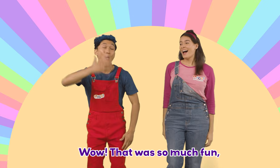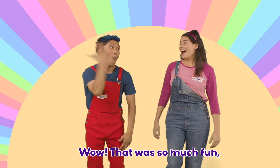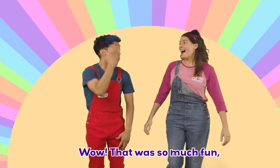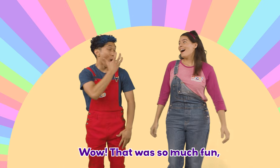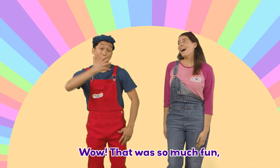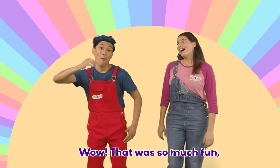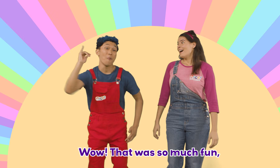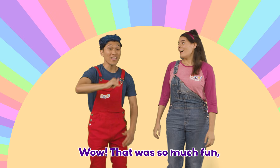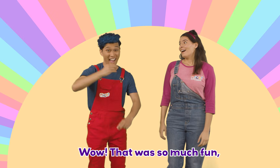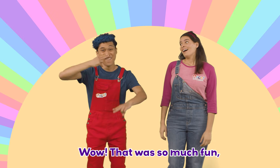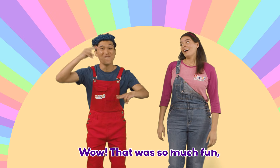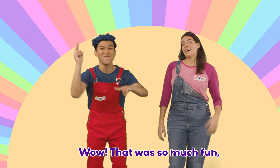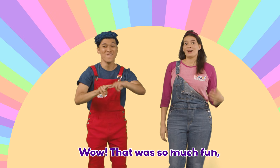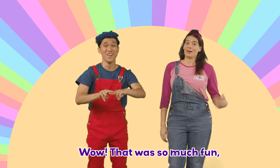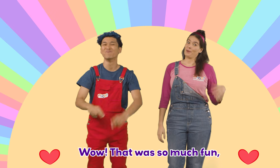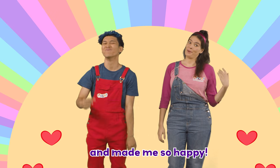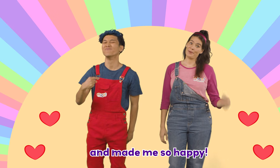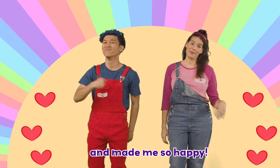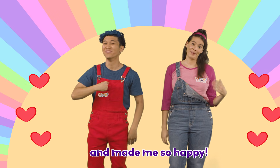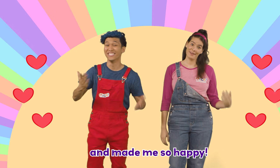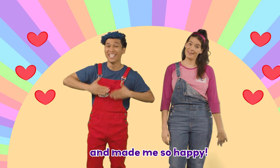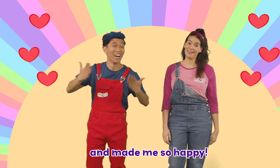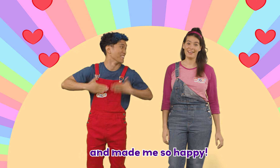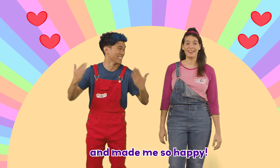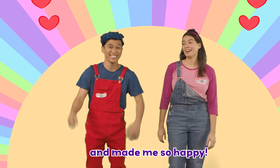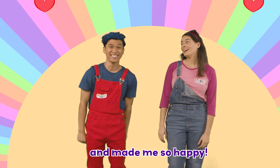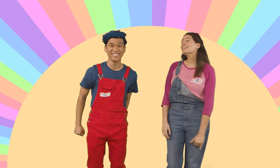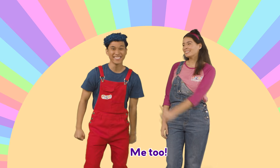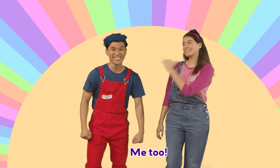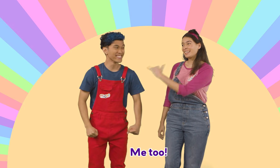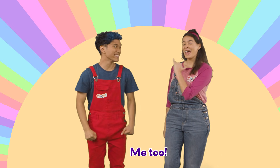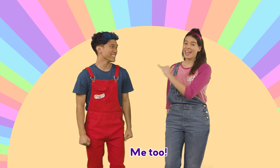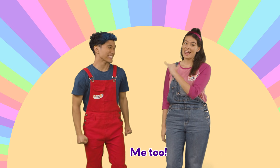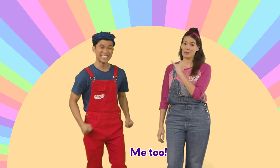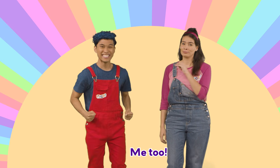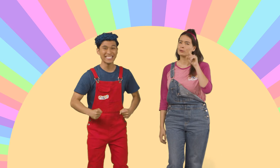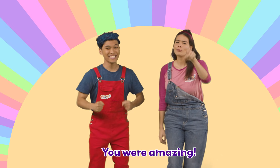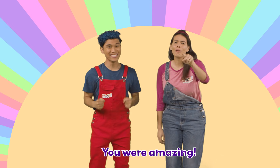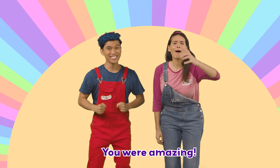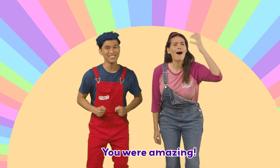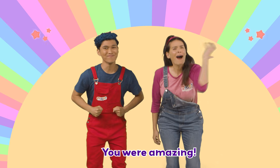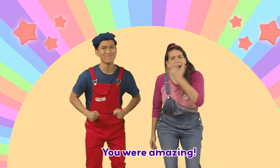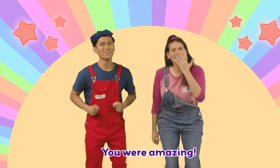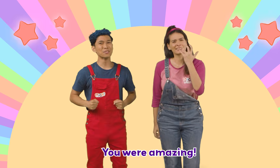Wow! That was so much fun. It made me so happy. Me too. You were